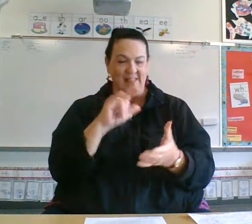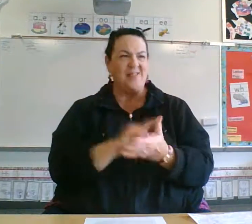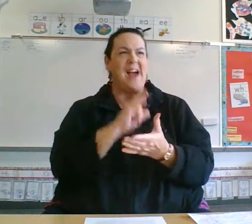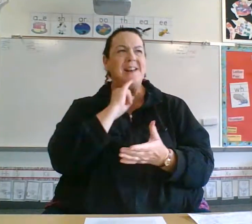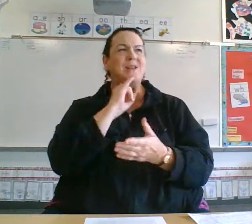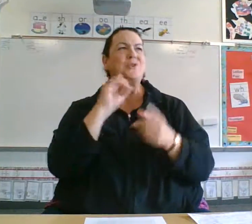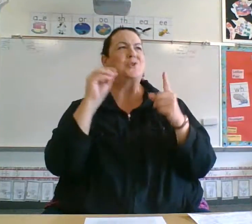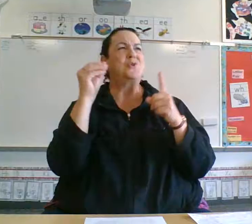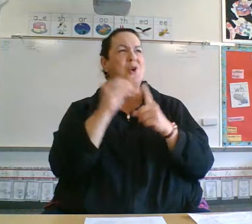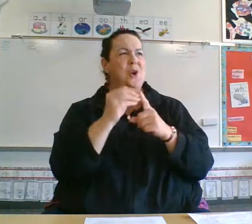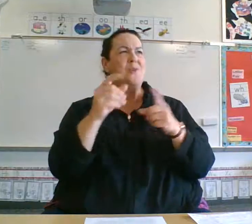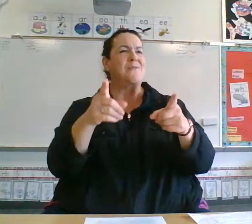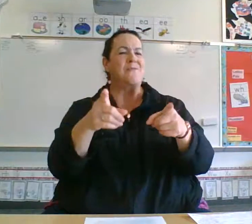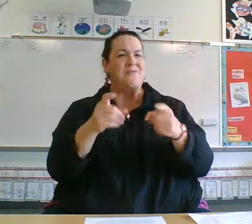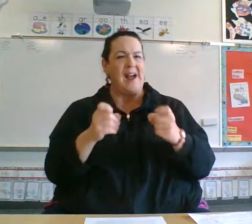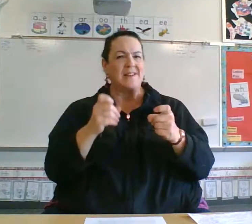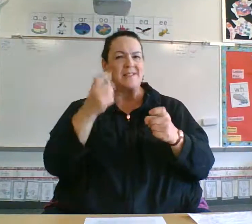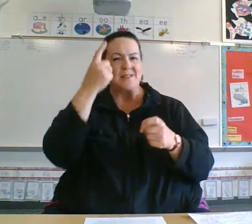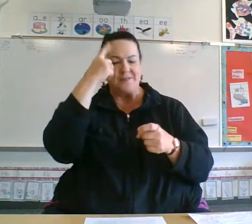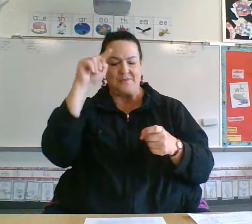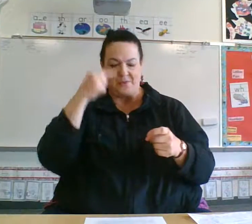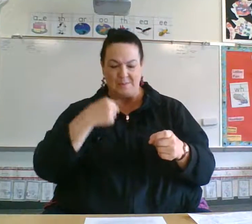That is too fast for me.